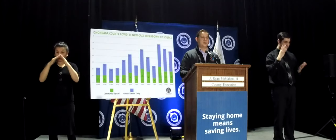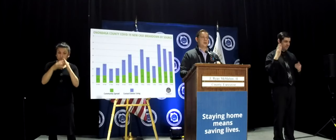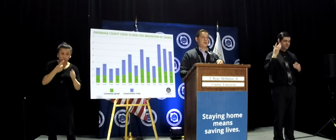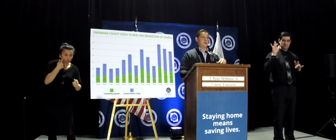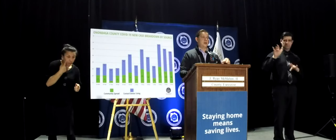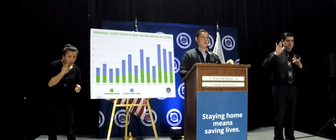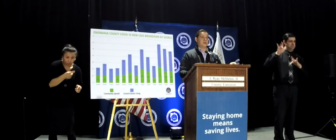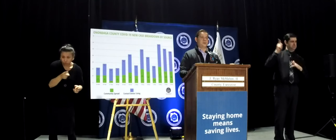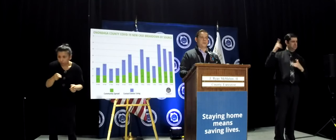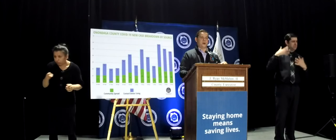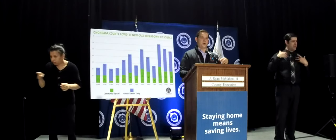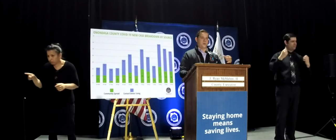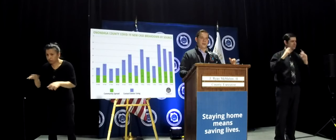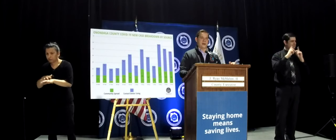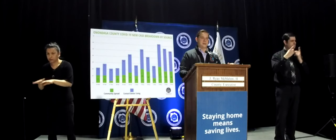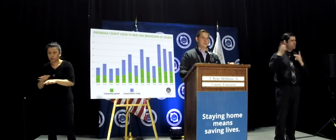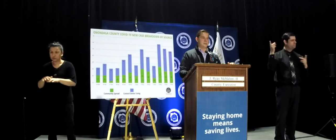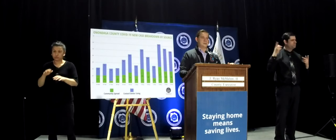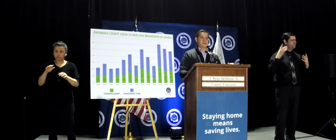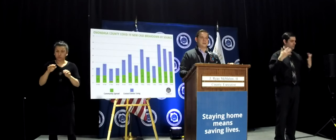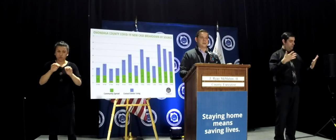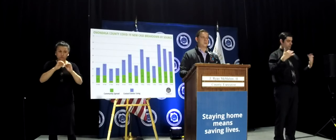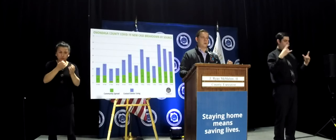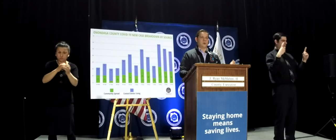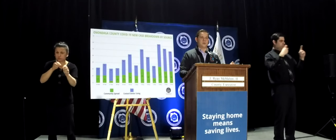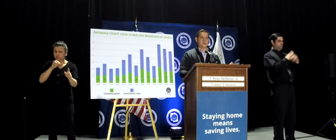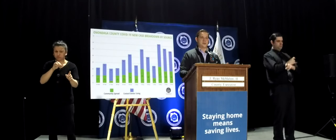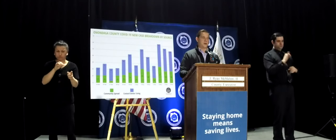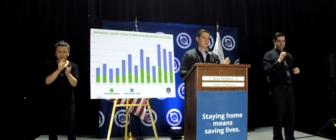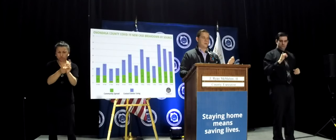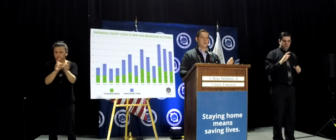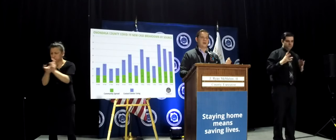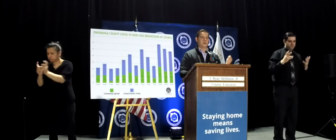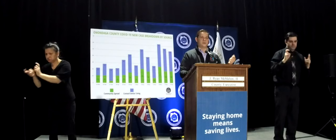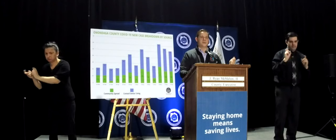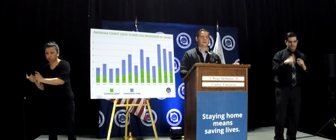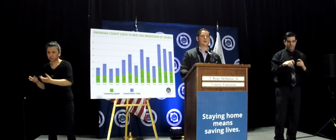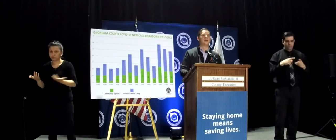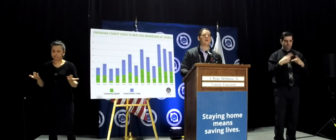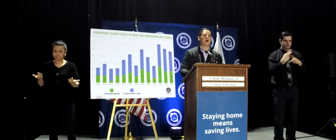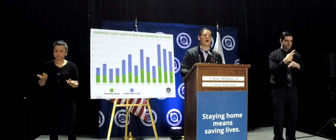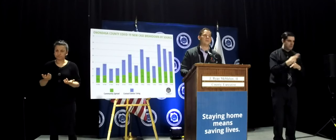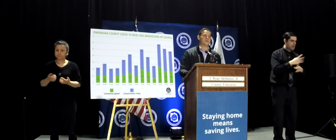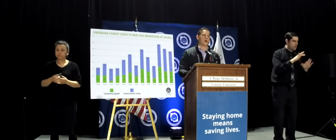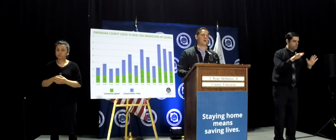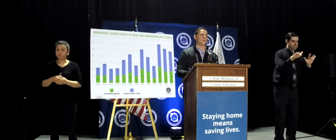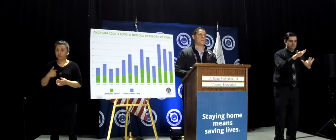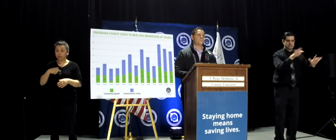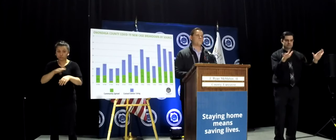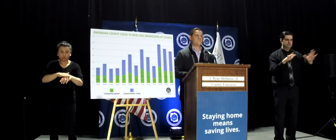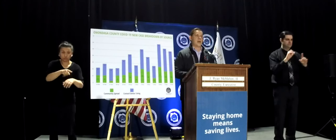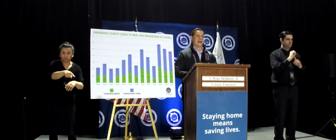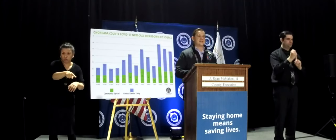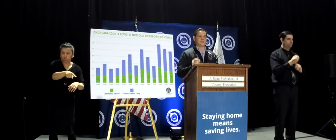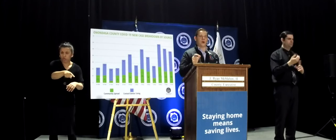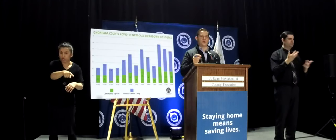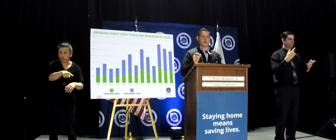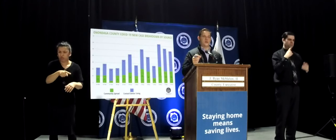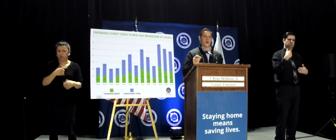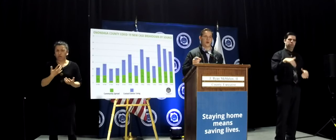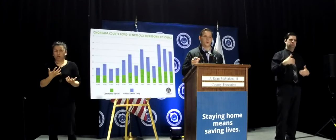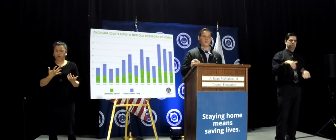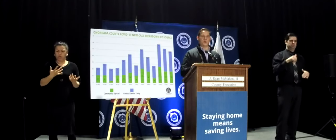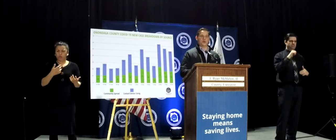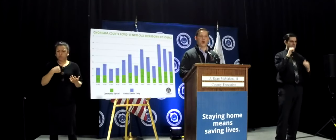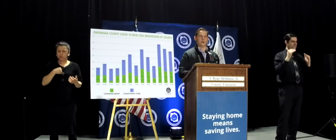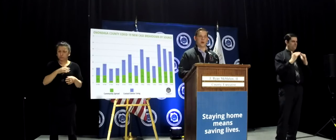large. How many people are going back and saying, geez, I was at that store. When was I there? Let me go find a receipt. So that's the margin